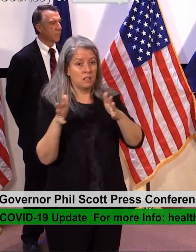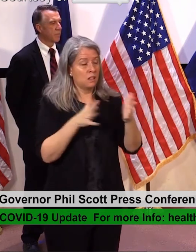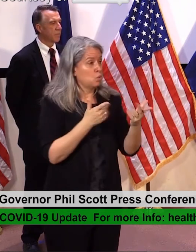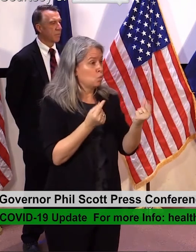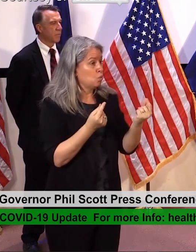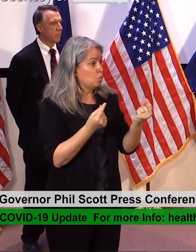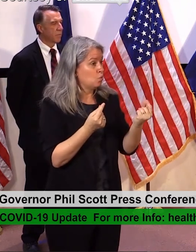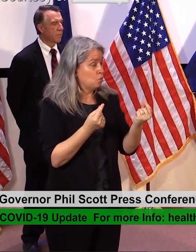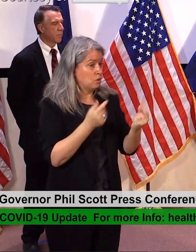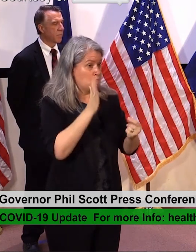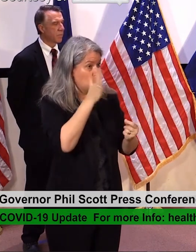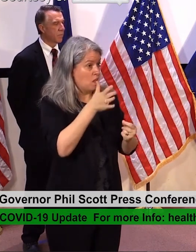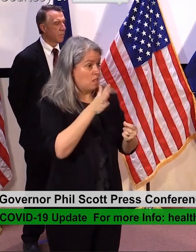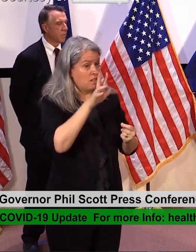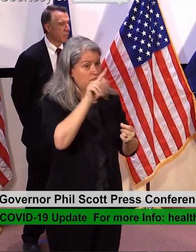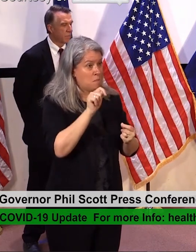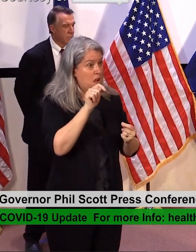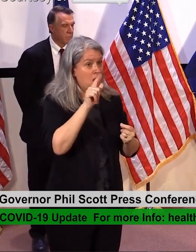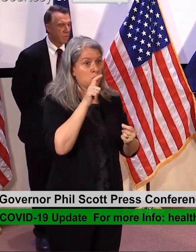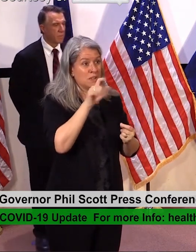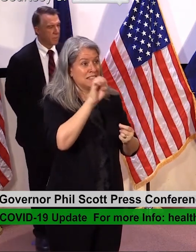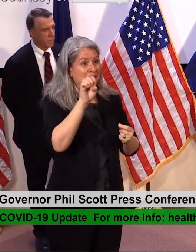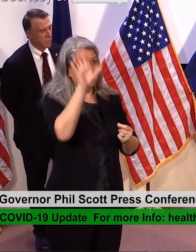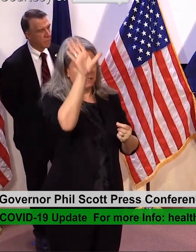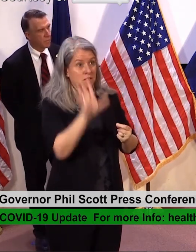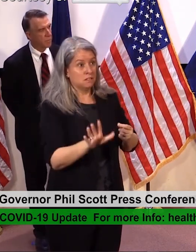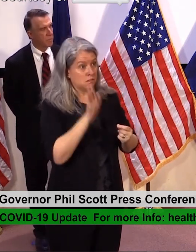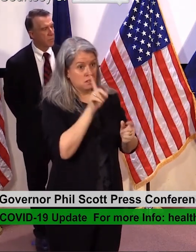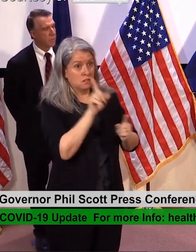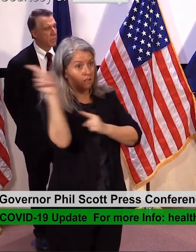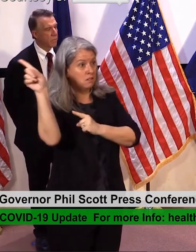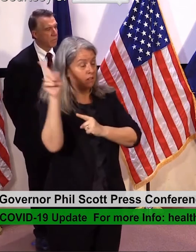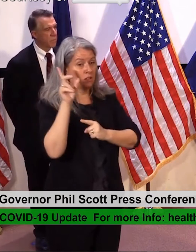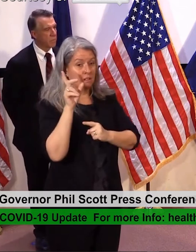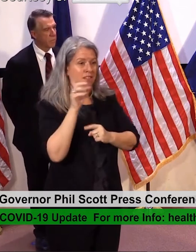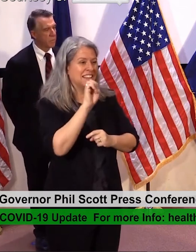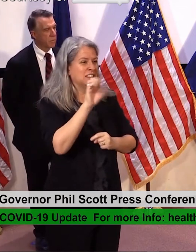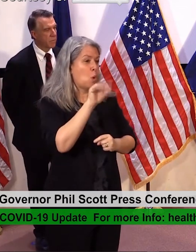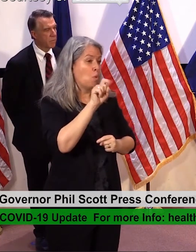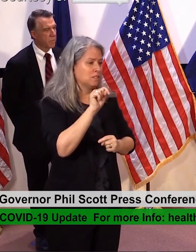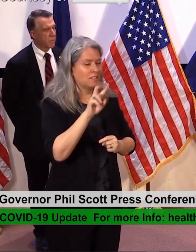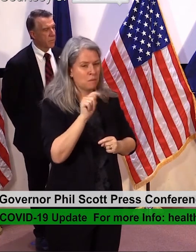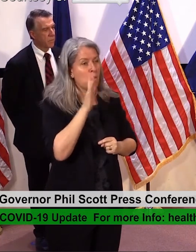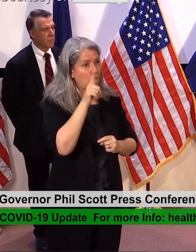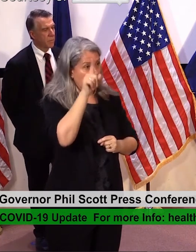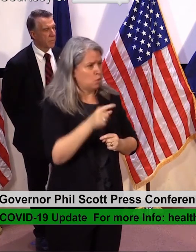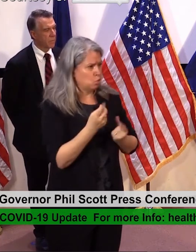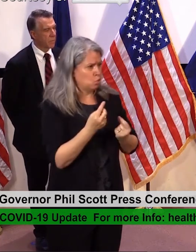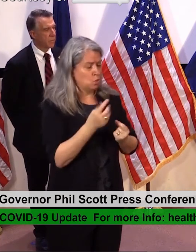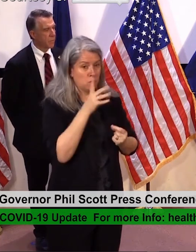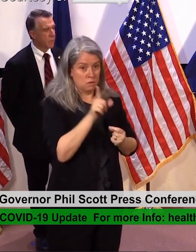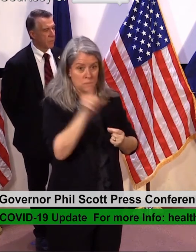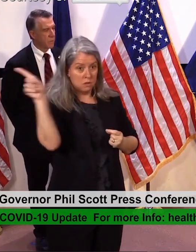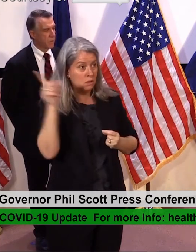the east side of the Vermont is on the east side, east of the Green Mountains, sort of the east coast of Vermont, whether they will be able, especially